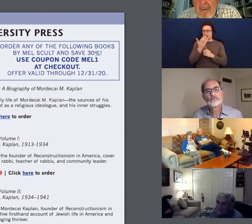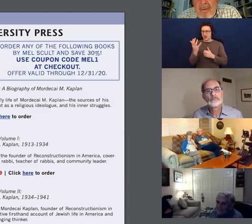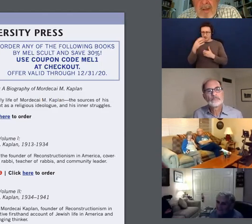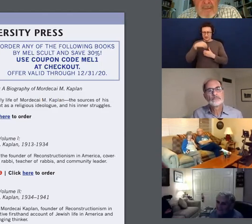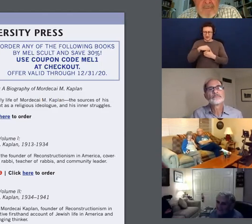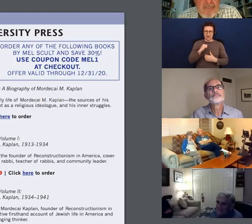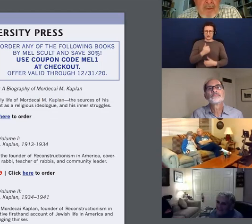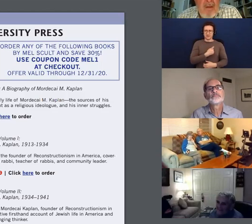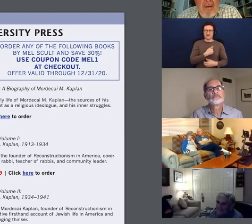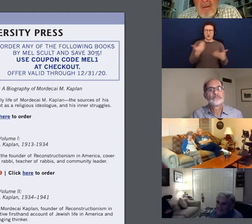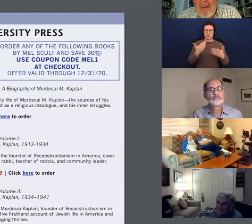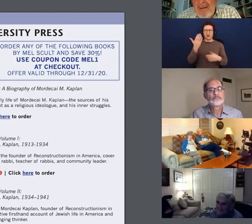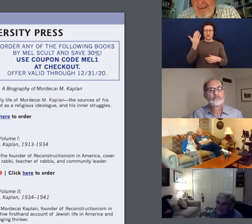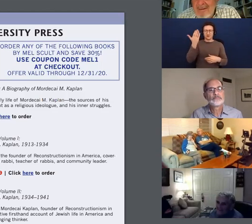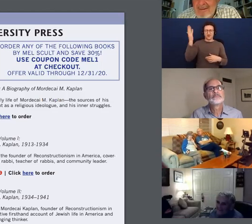Okay.